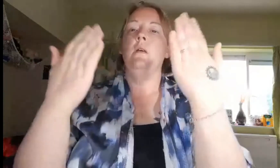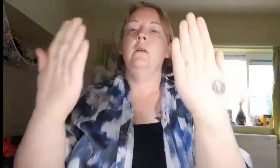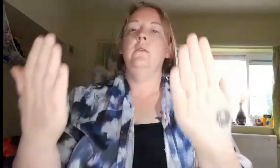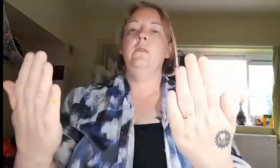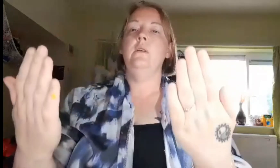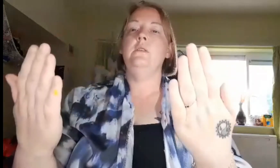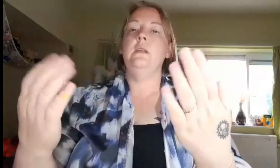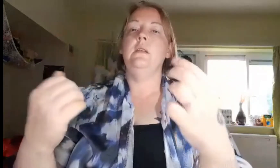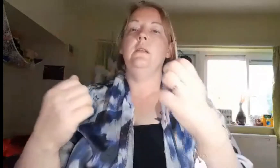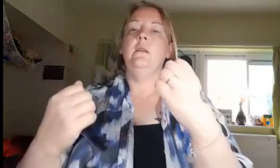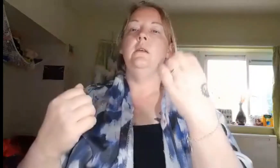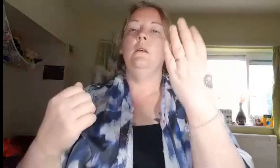13,